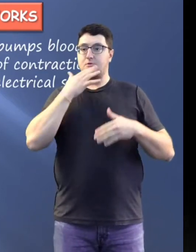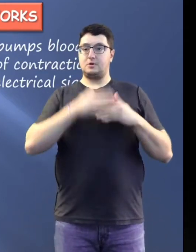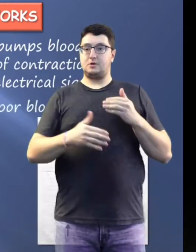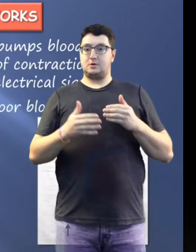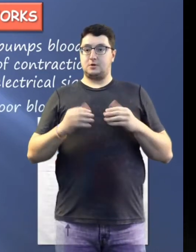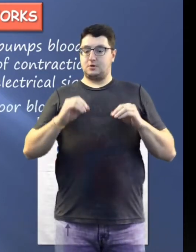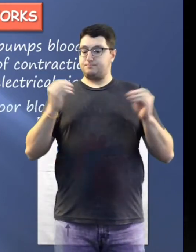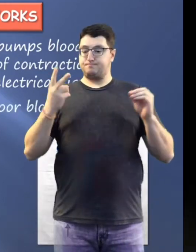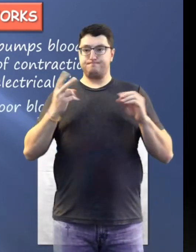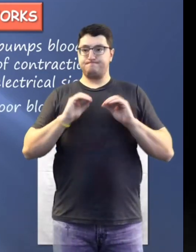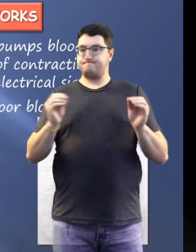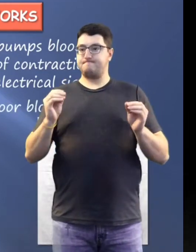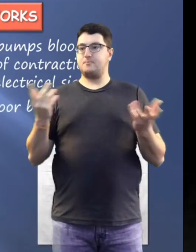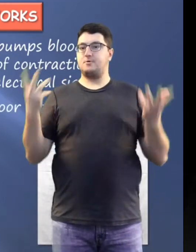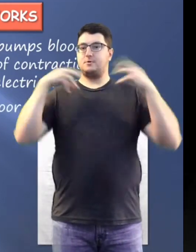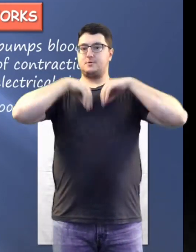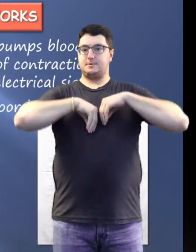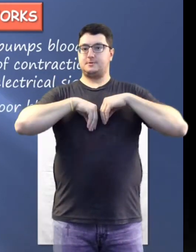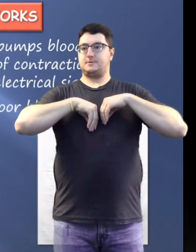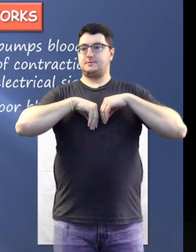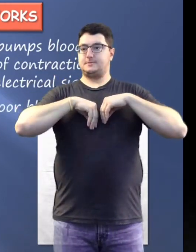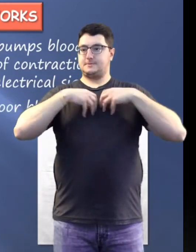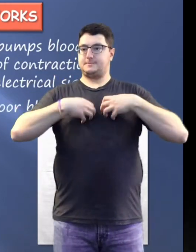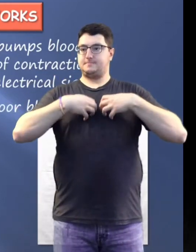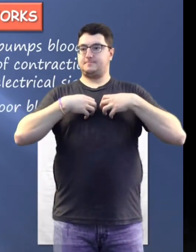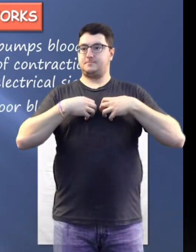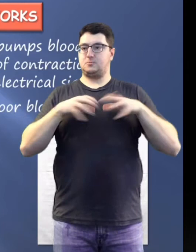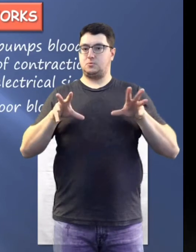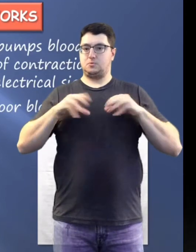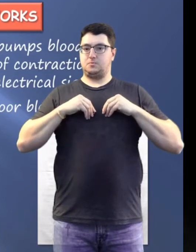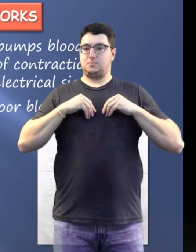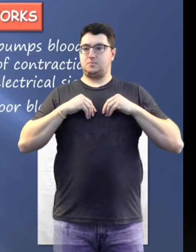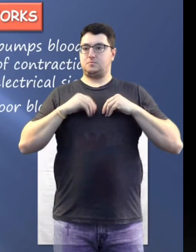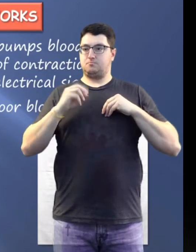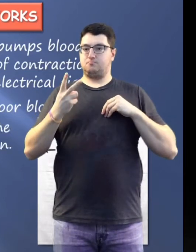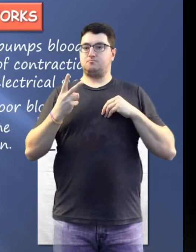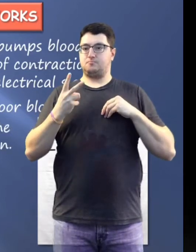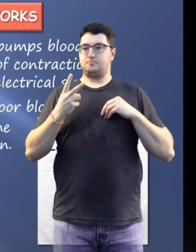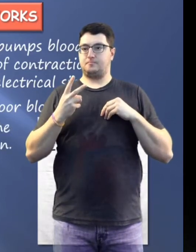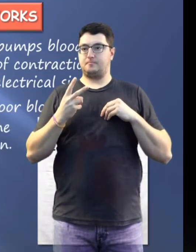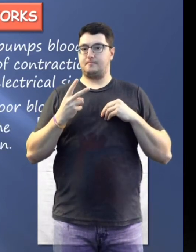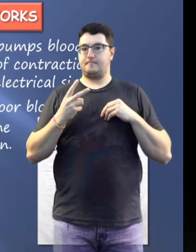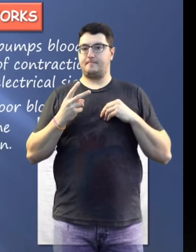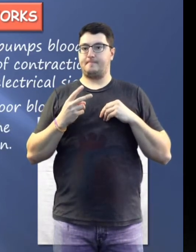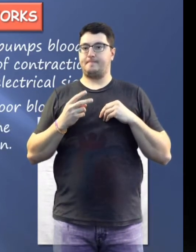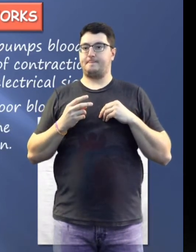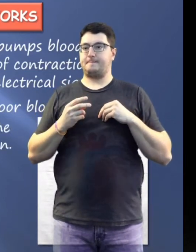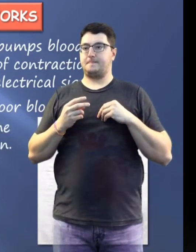collects oxygen-poor blood from the body, which is pumped to the lungs to get oxygen.